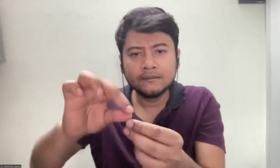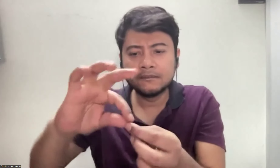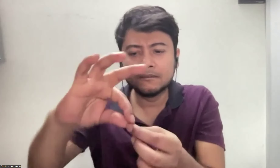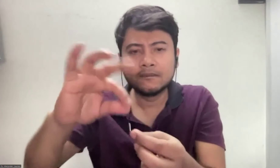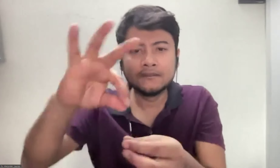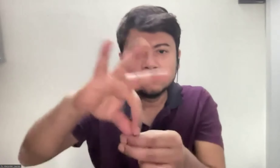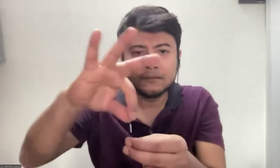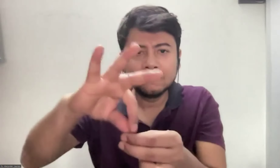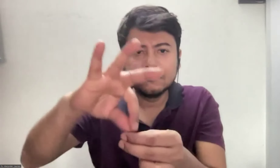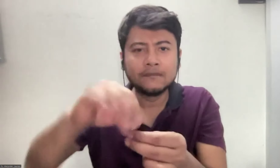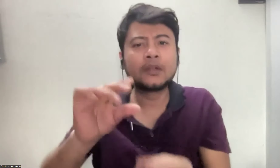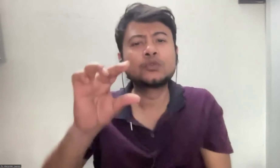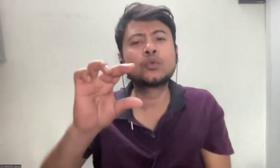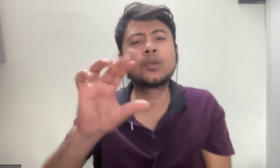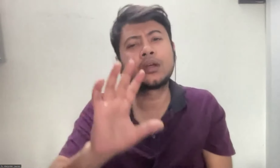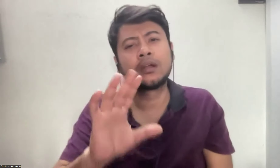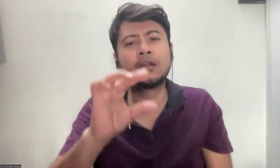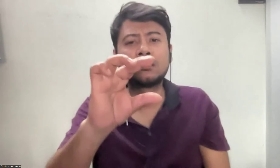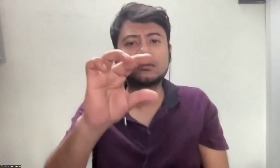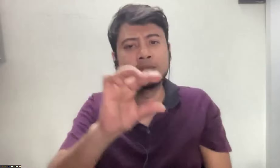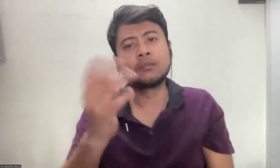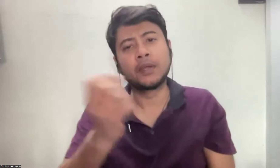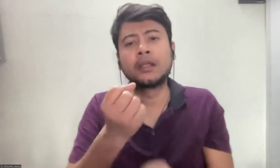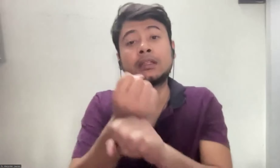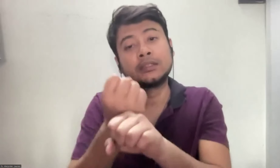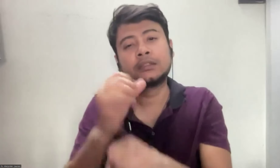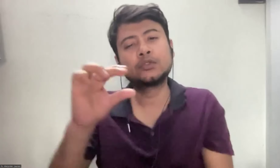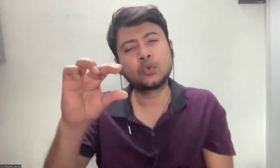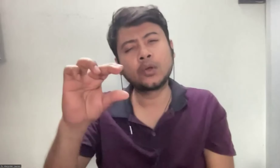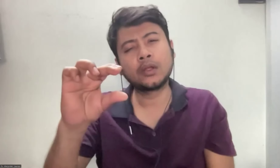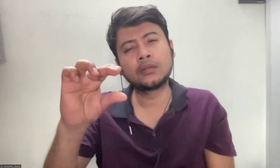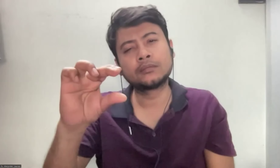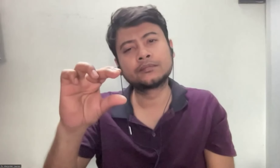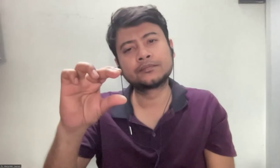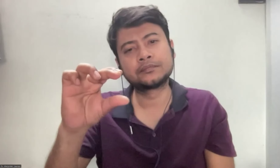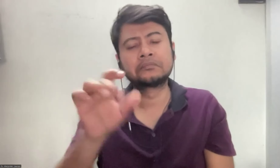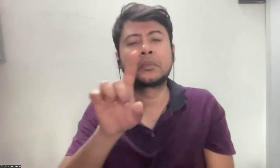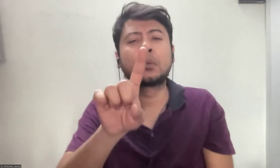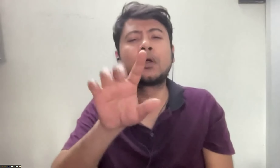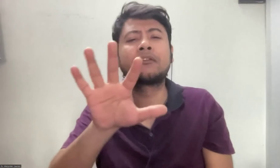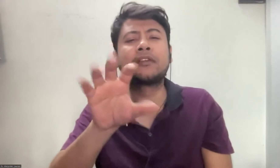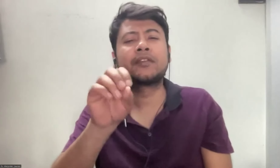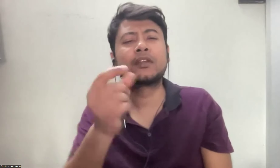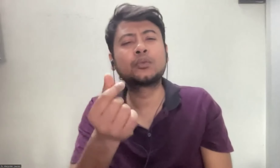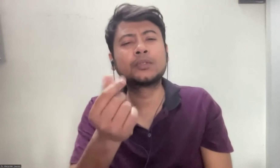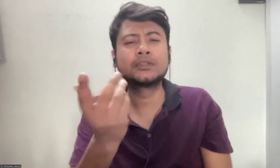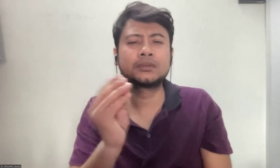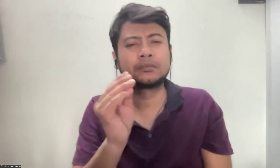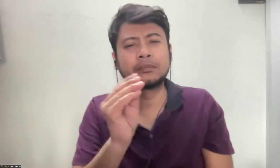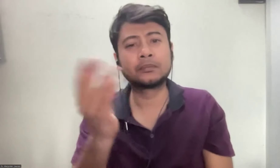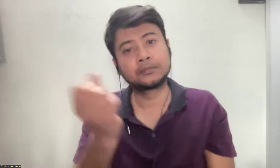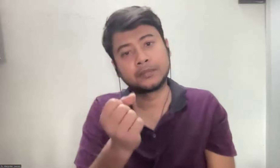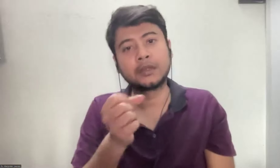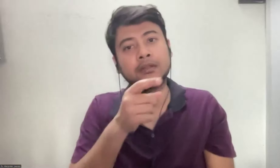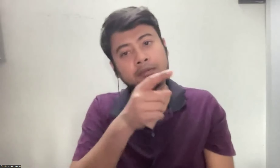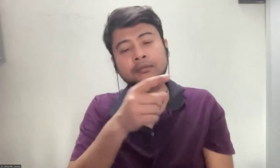ghee dabba, which should last you for a month, which should come for around 150, something like that. So a very